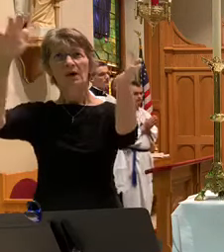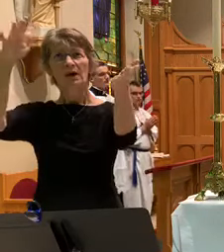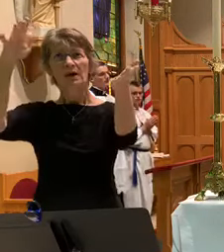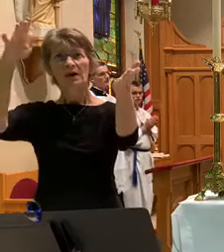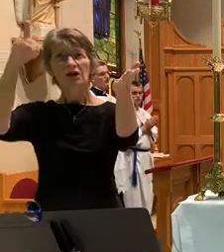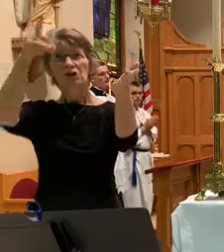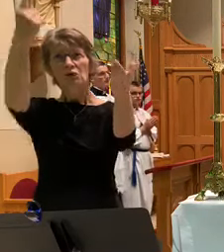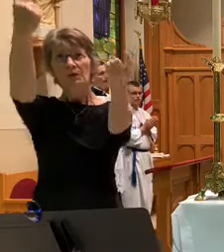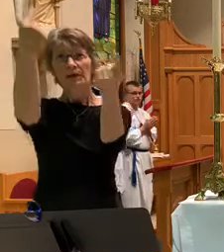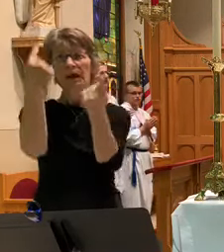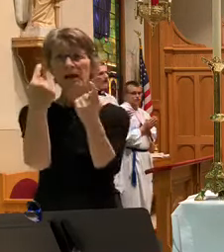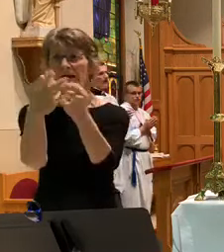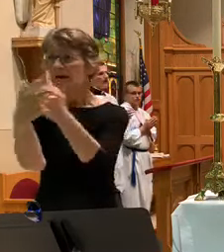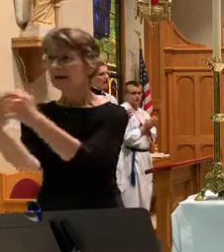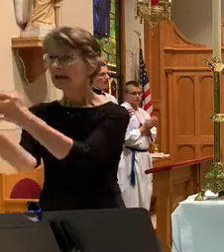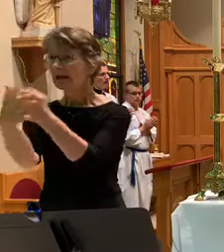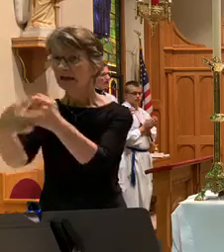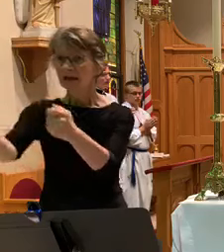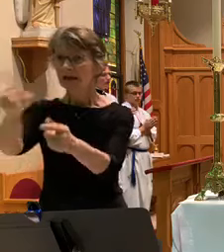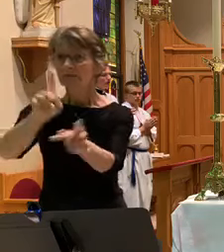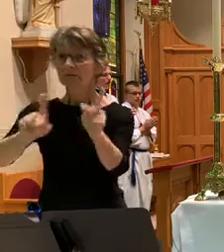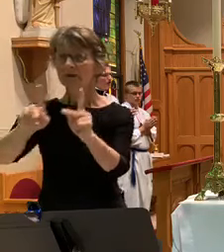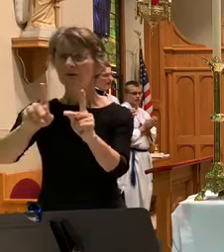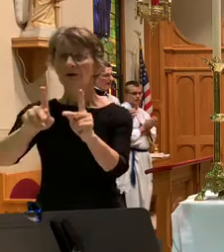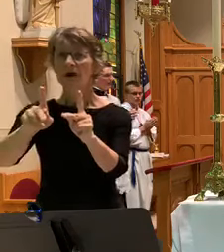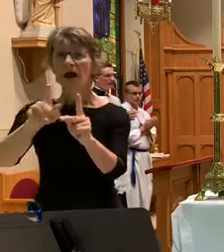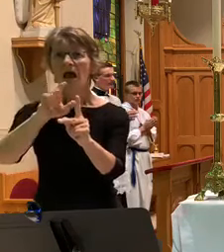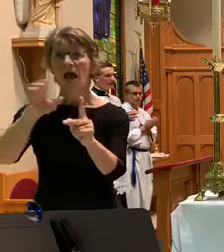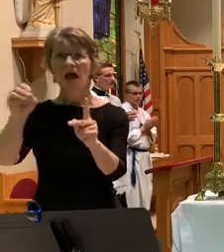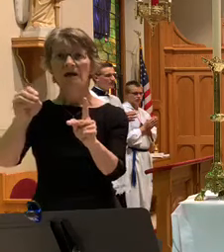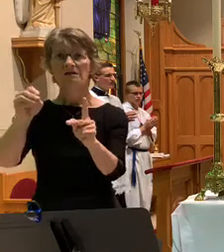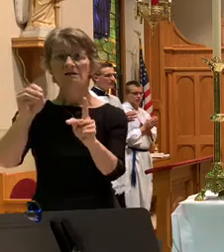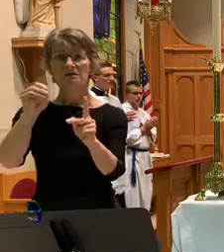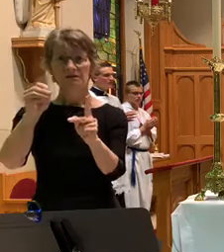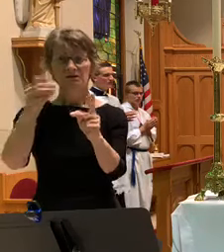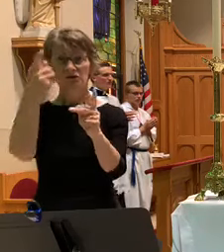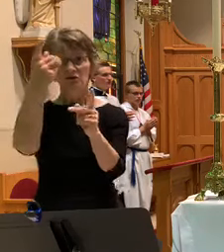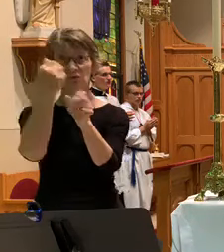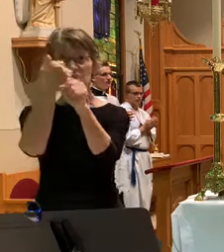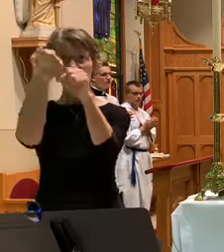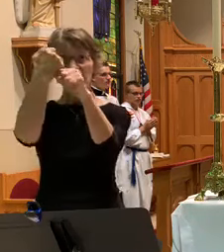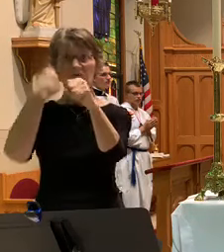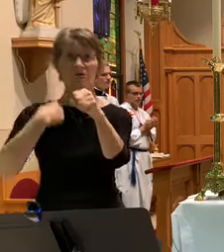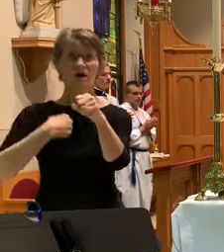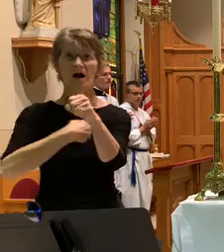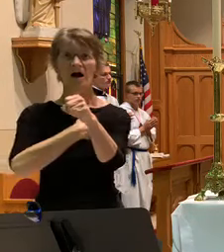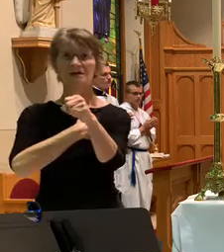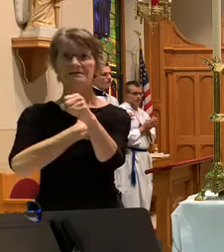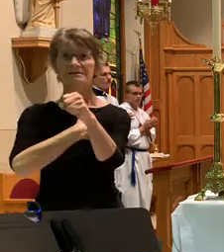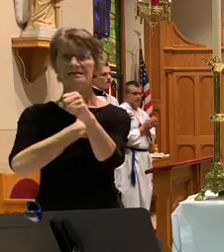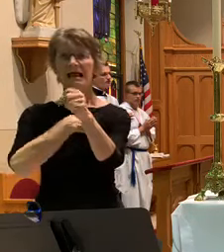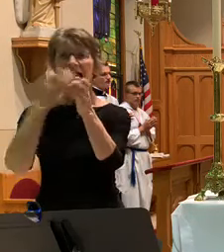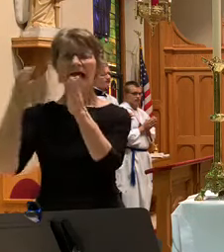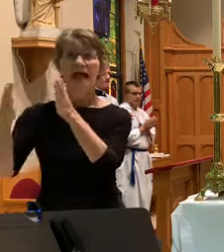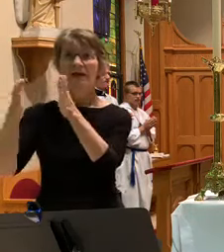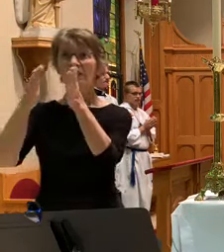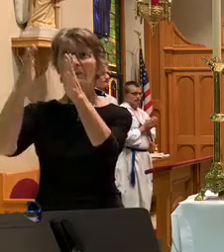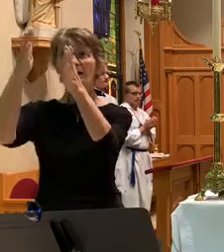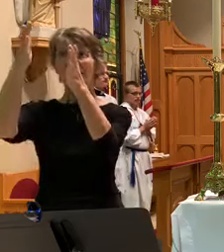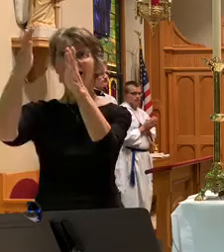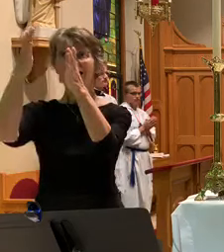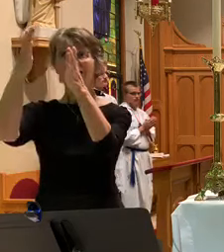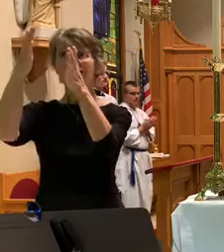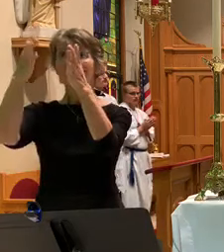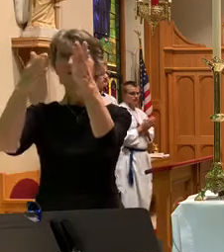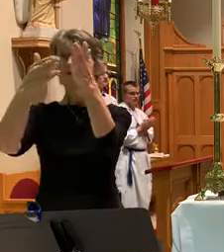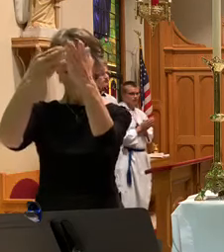aid of mortal beings with your divinity, and even fashioned for us a remedy out of mortality